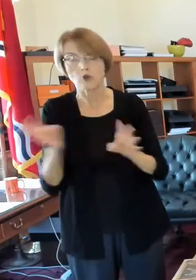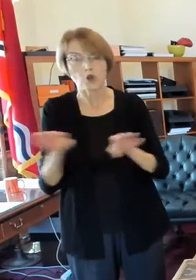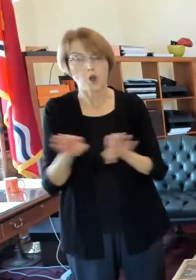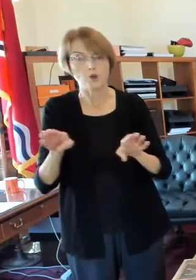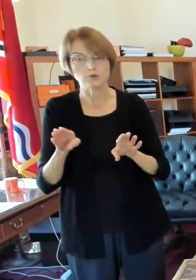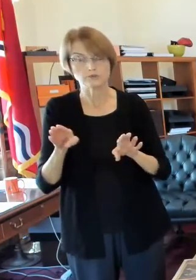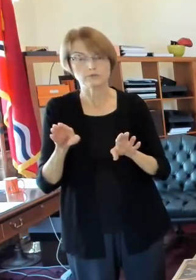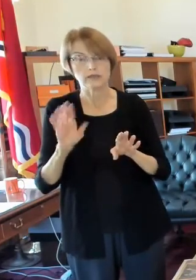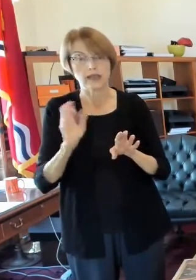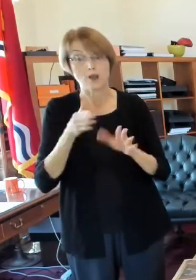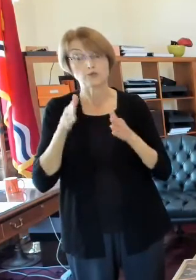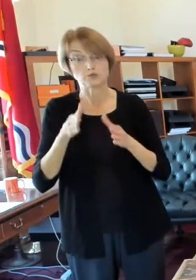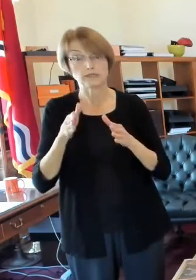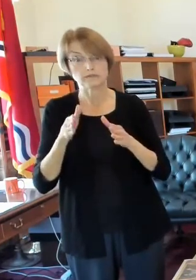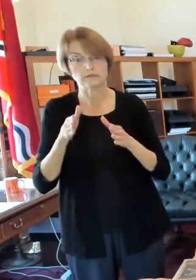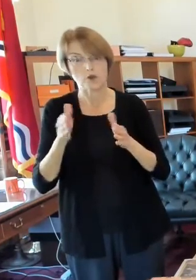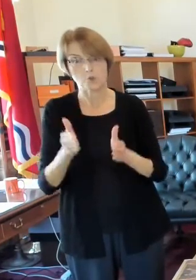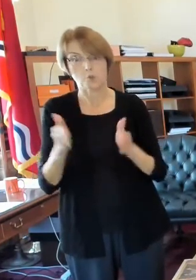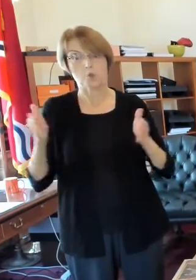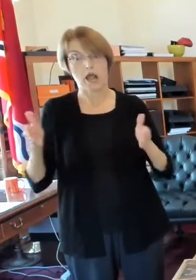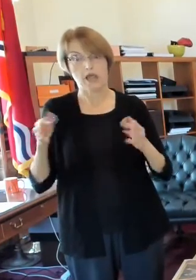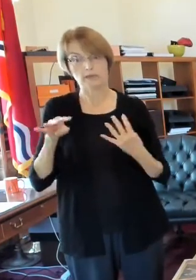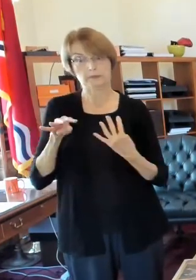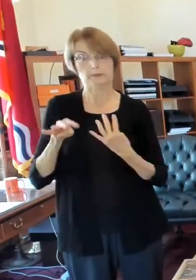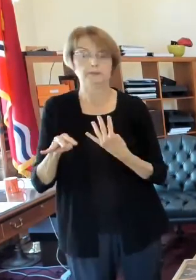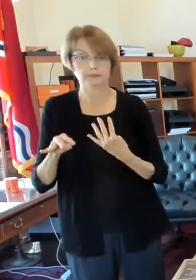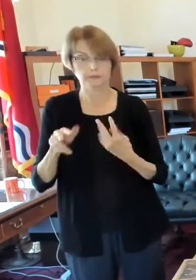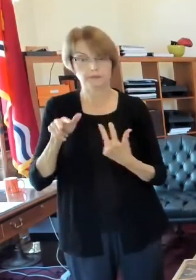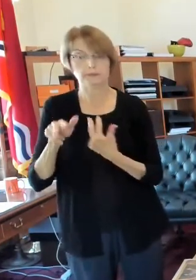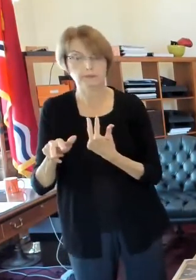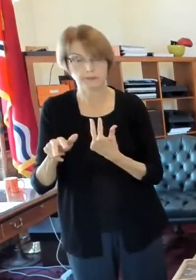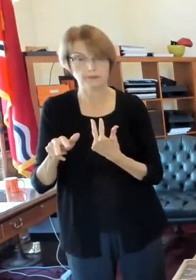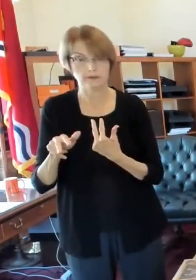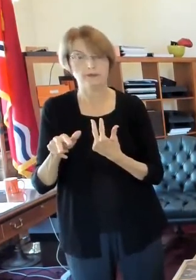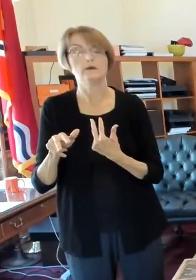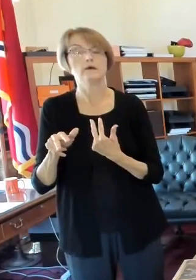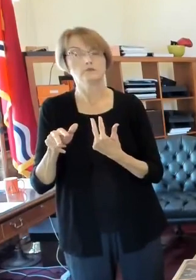much wider than they need to be. So narrowing them down.